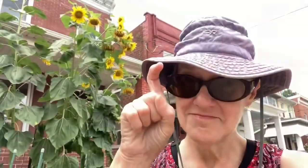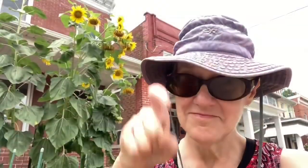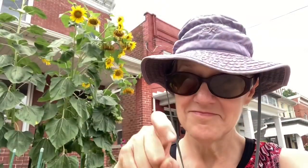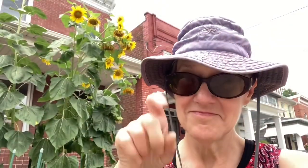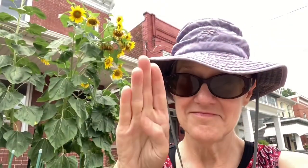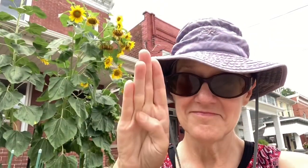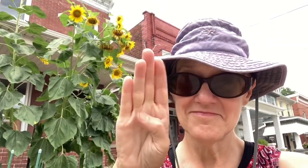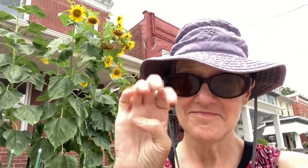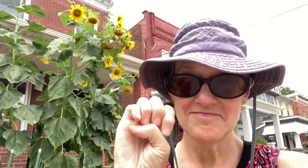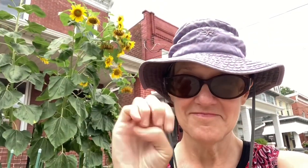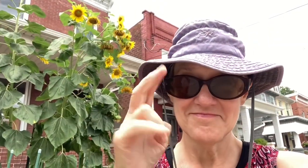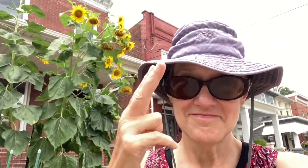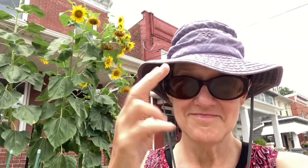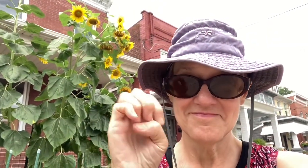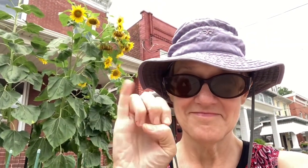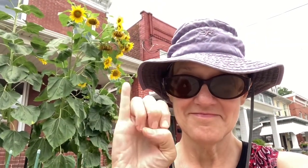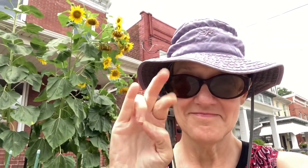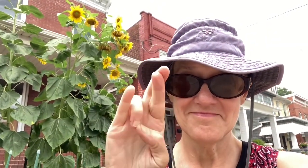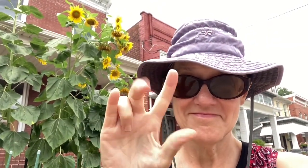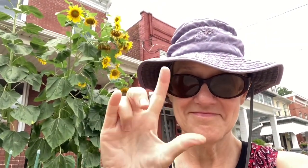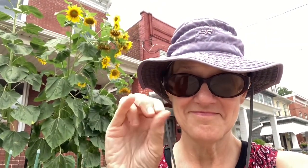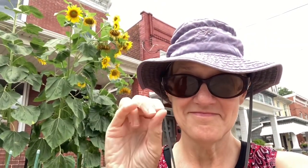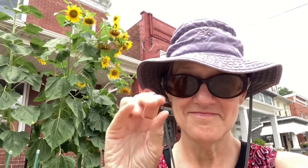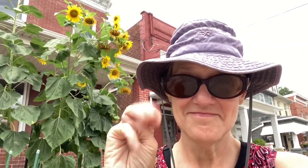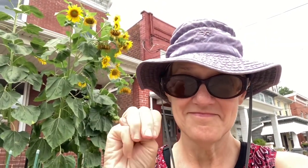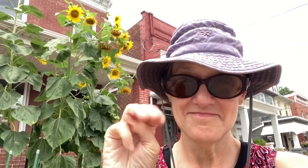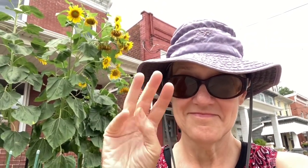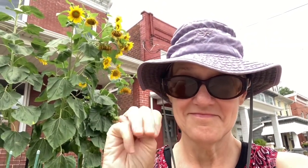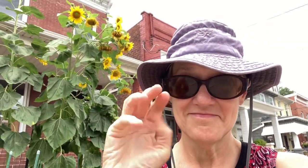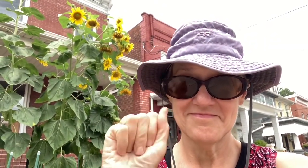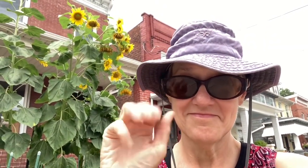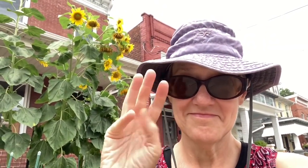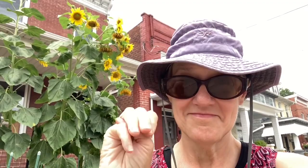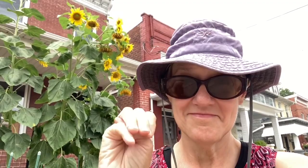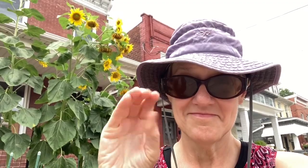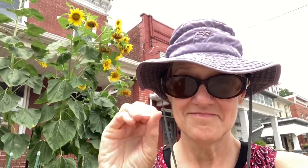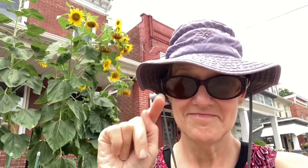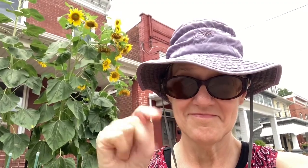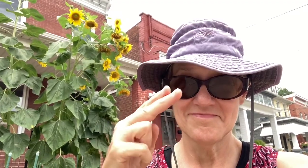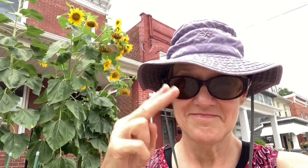These are supposed to be heirloom Mammoth sunflowers,